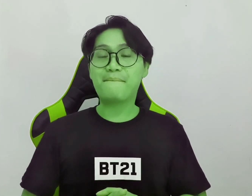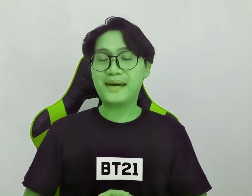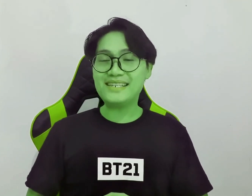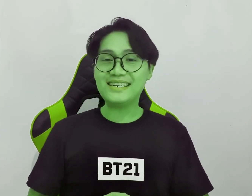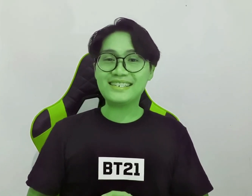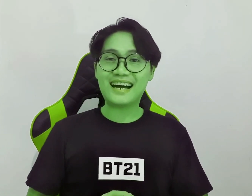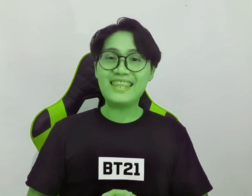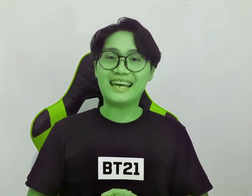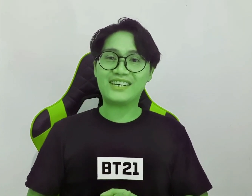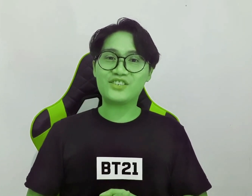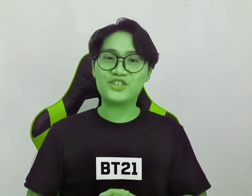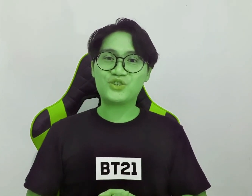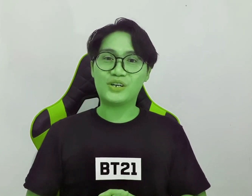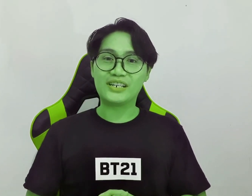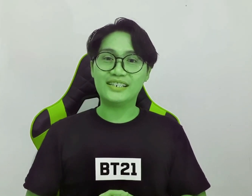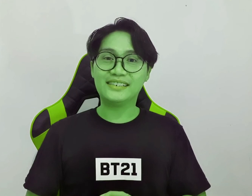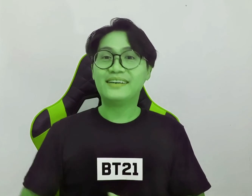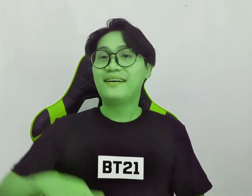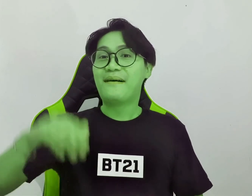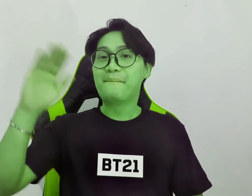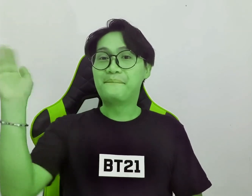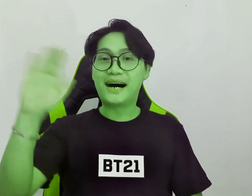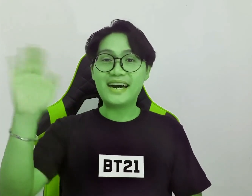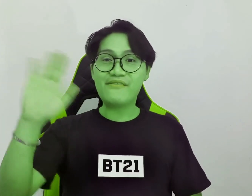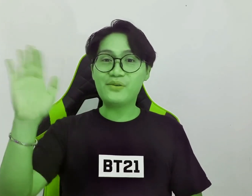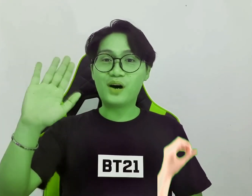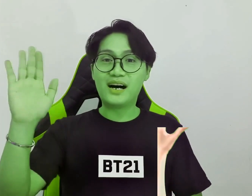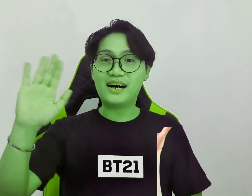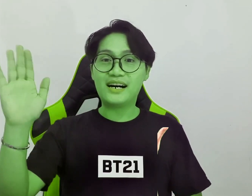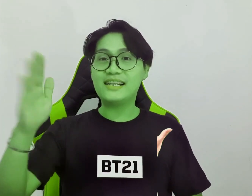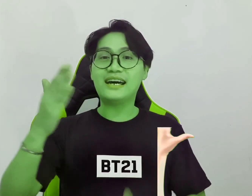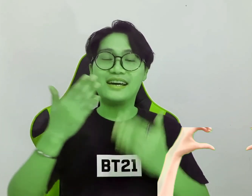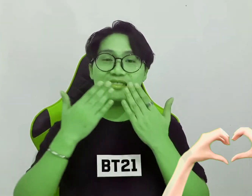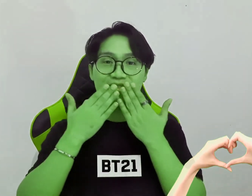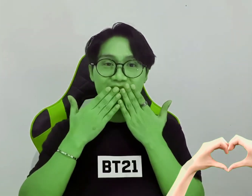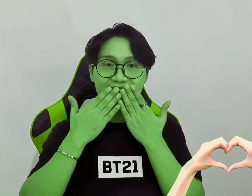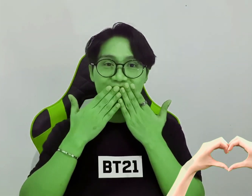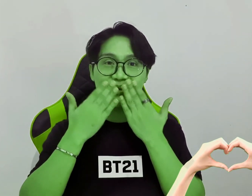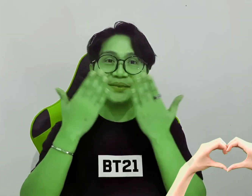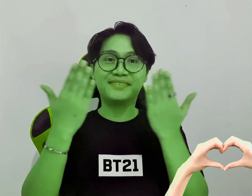basic sign language tutorial. Bye everyone, and thank you.